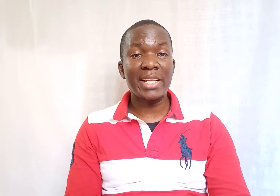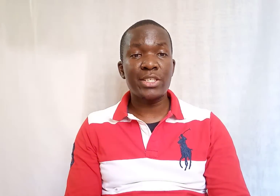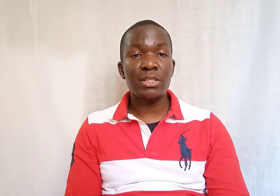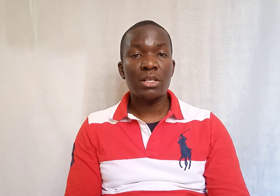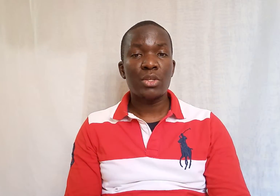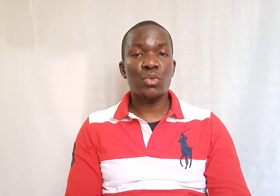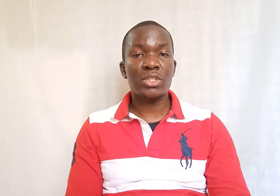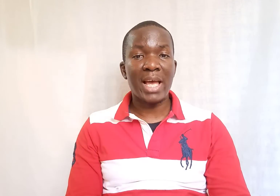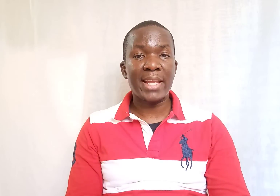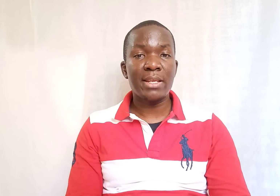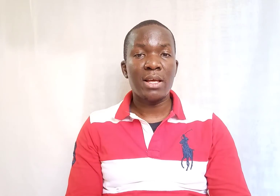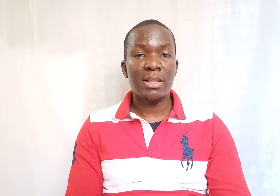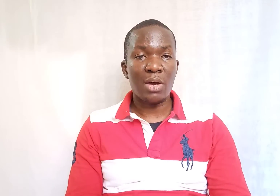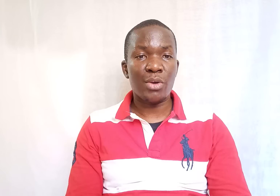English to sign language.